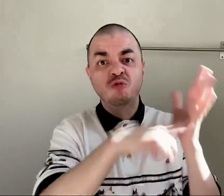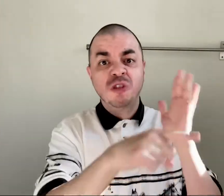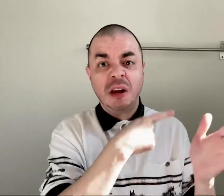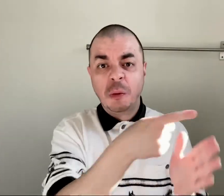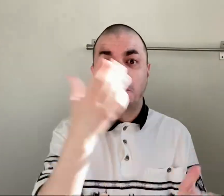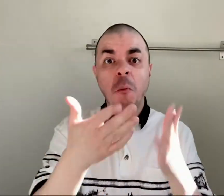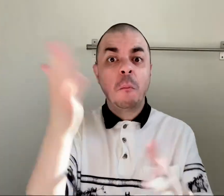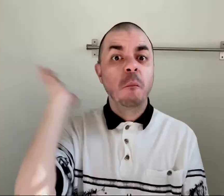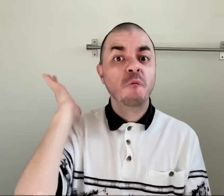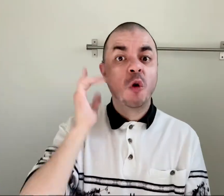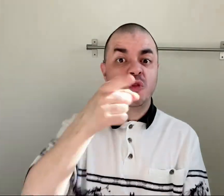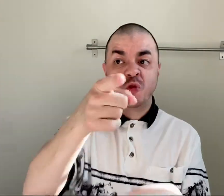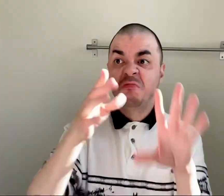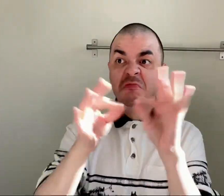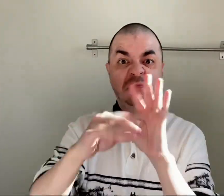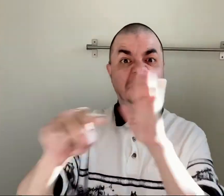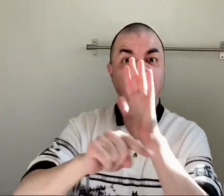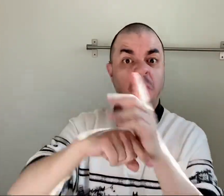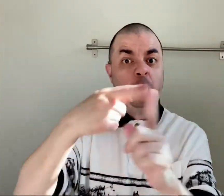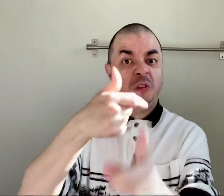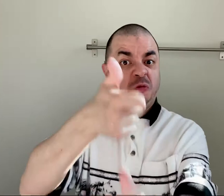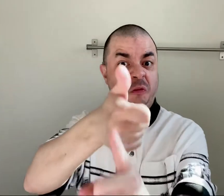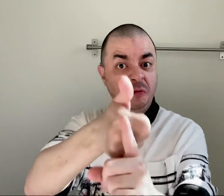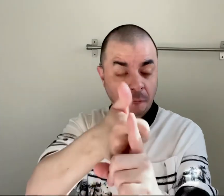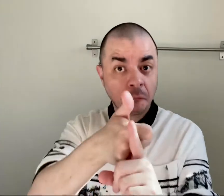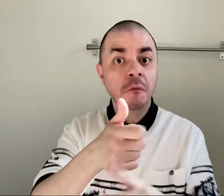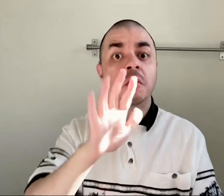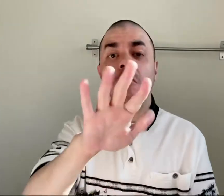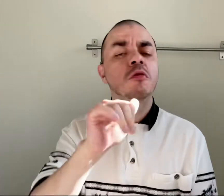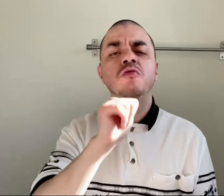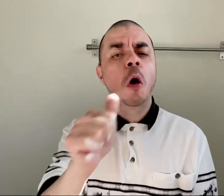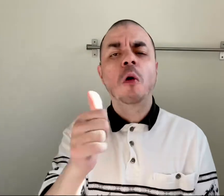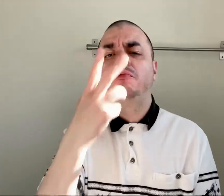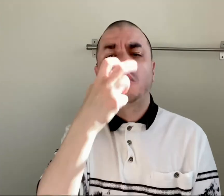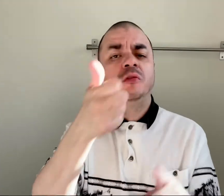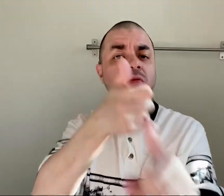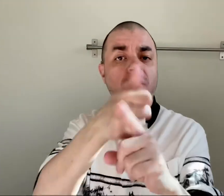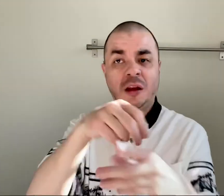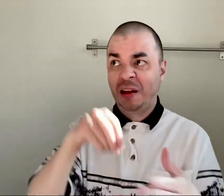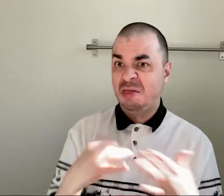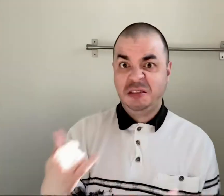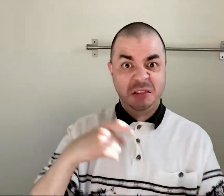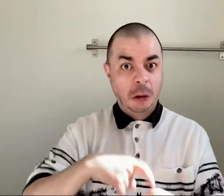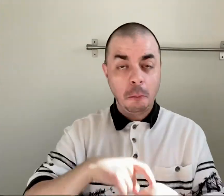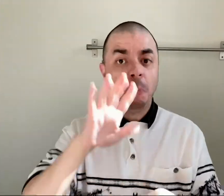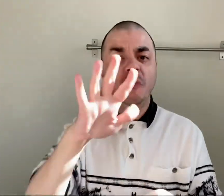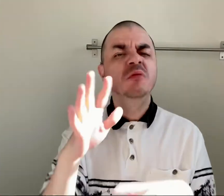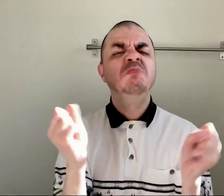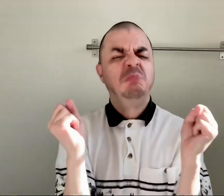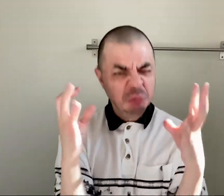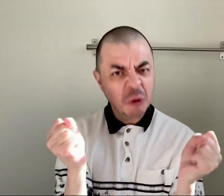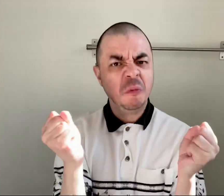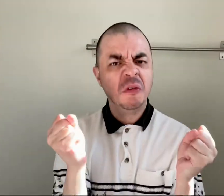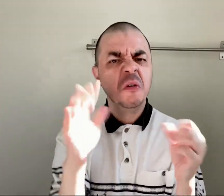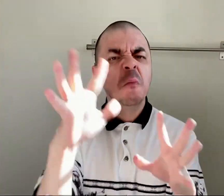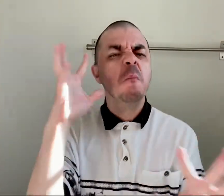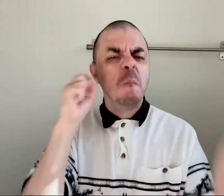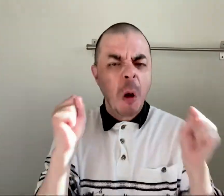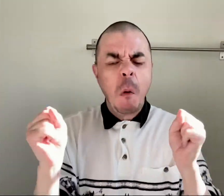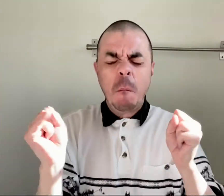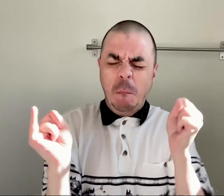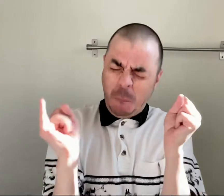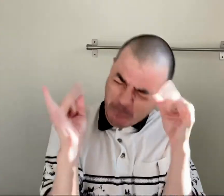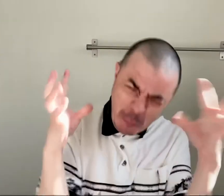even if the harshest words are the ones you say to yourself do not doubt yourself and this time speak it louder